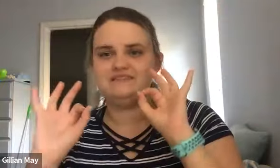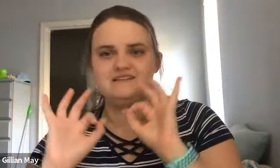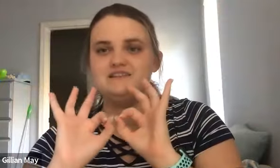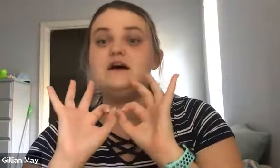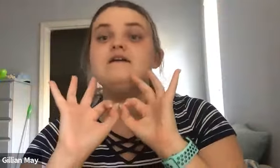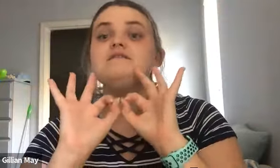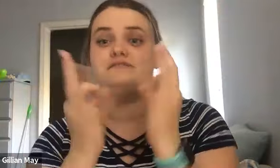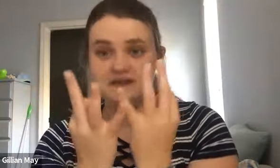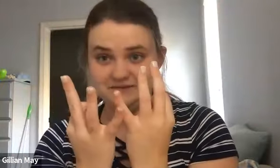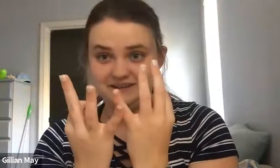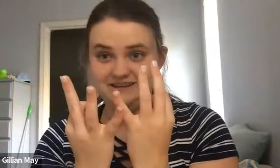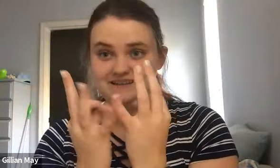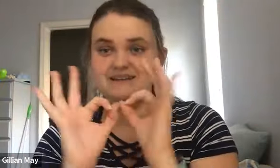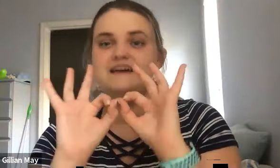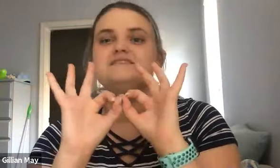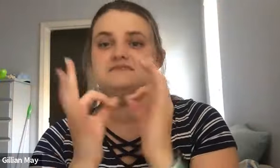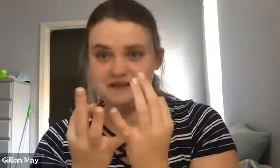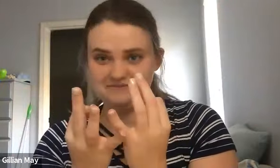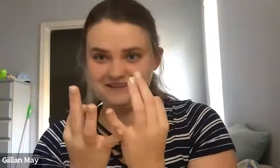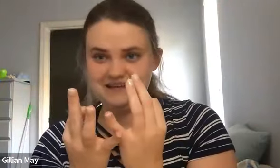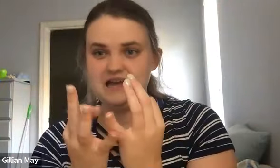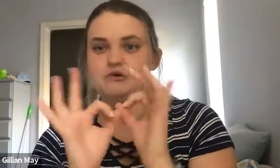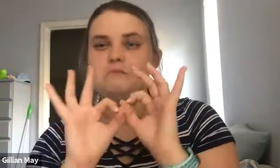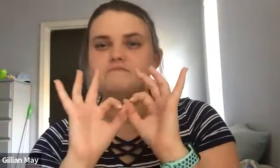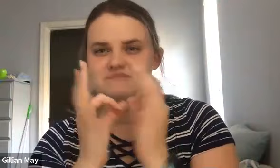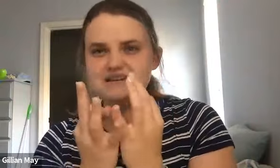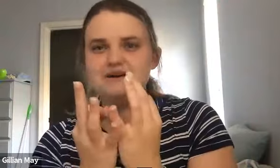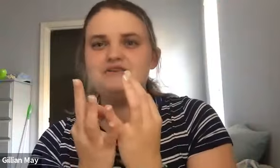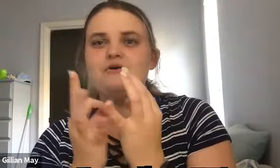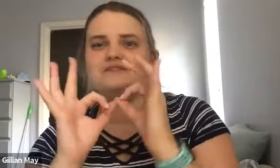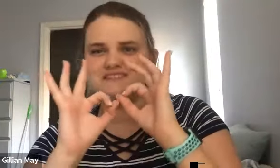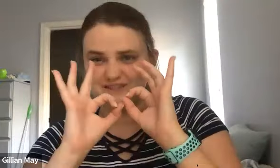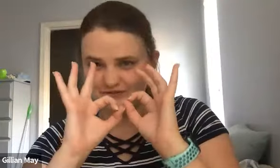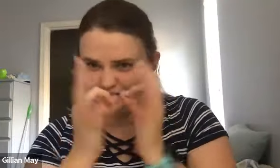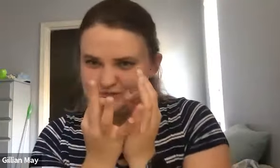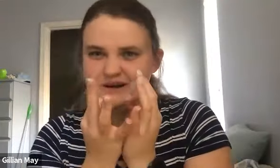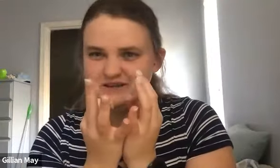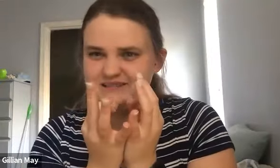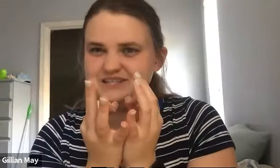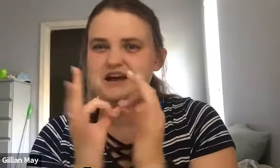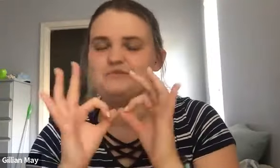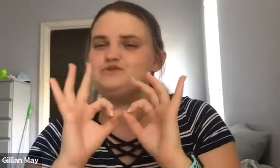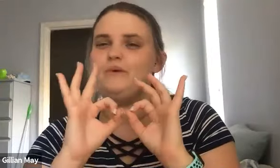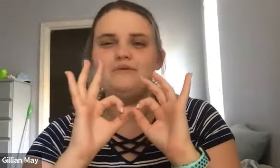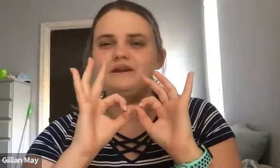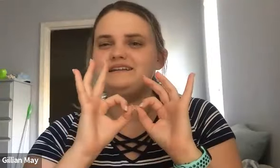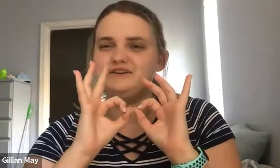this class. Family. I will make it my goal that this is the first one I use each time, because why would I tell